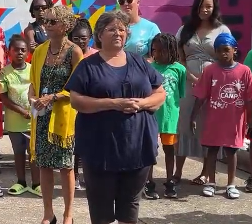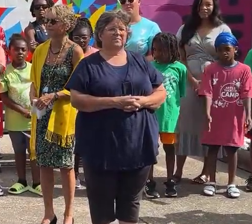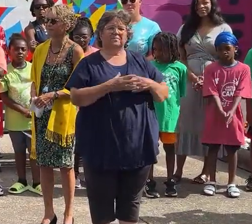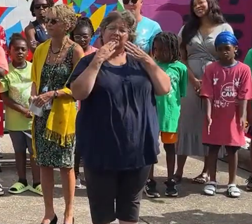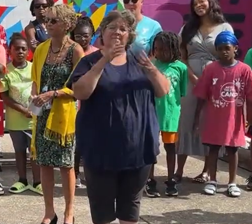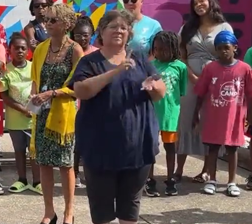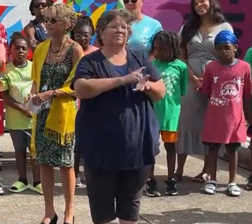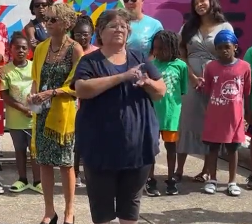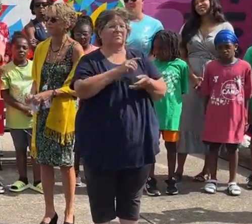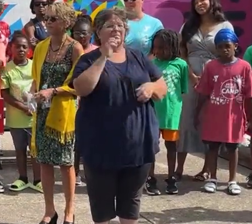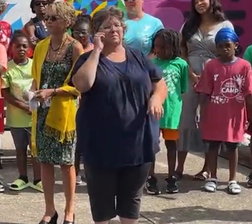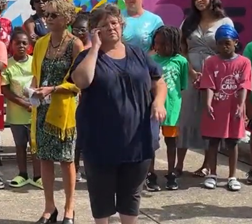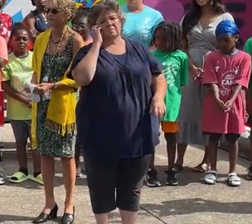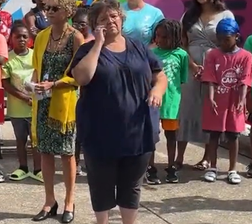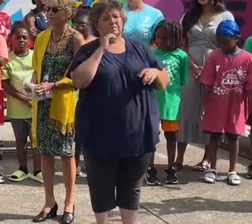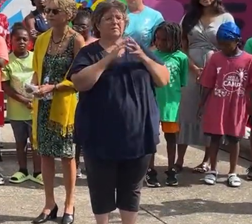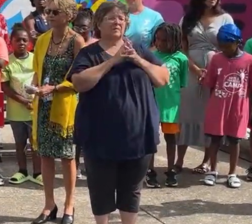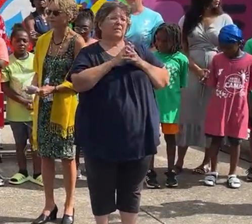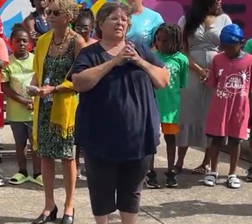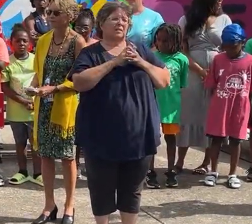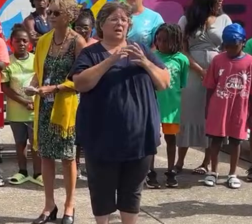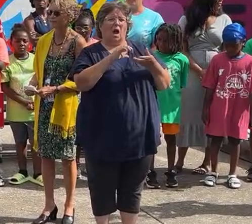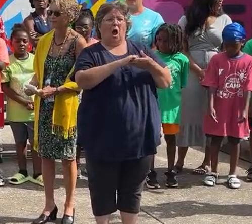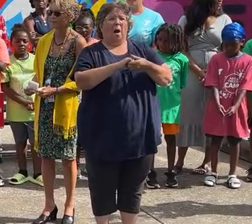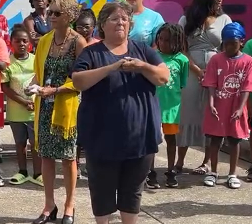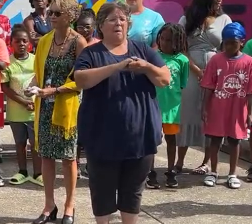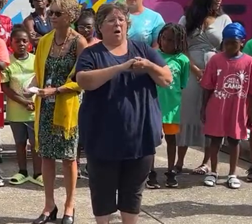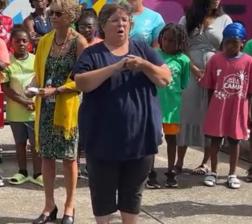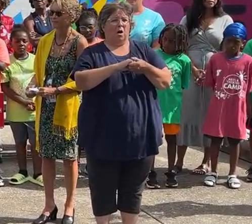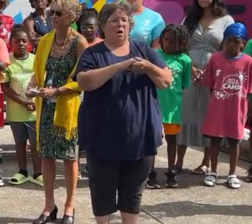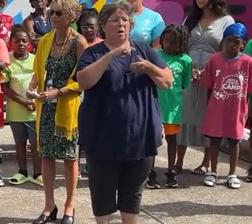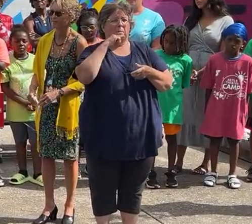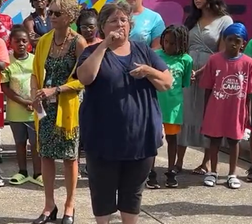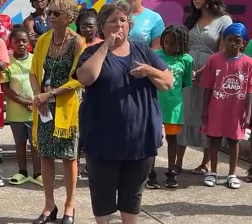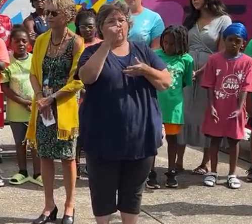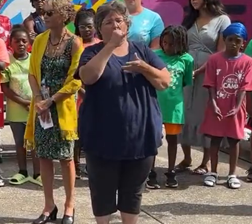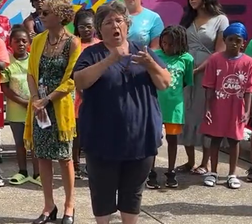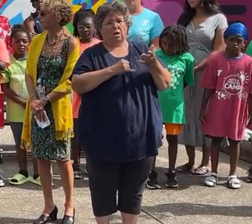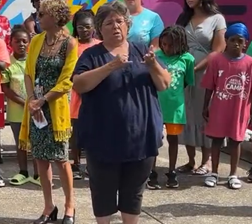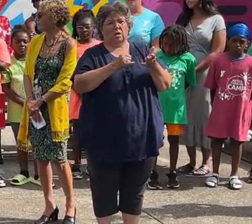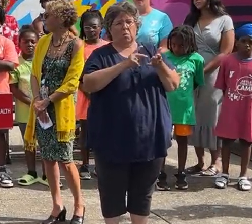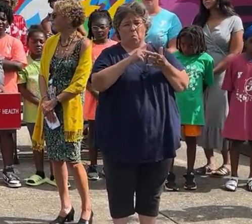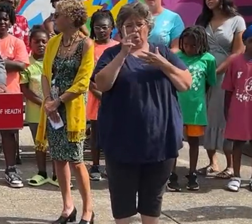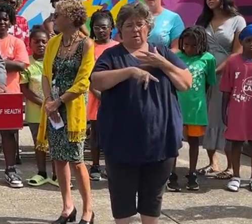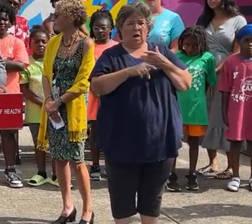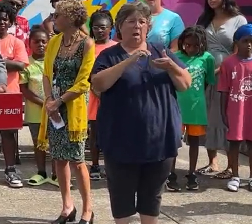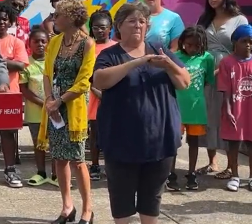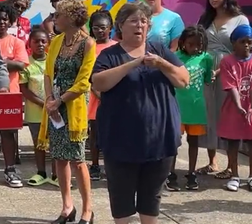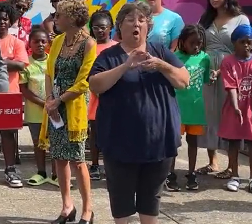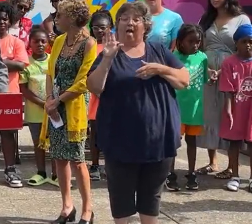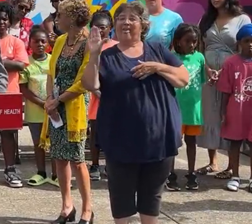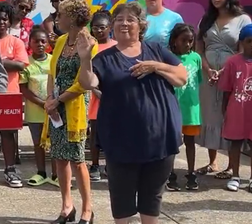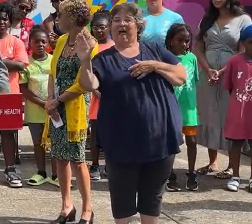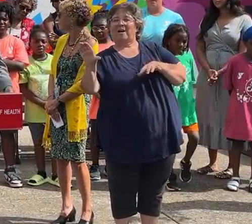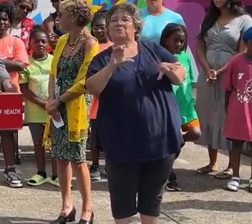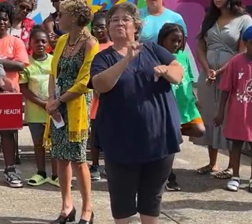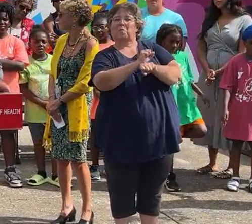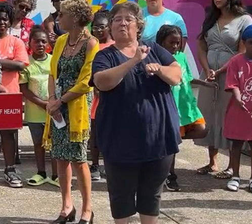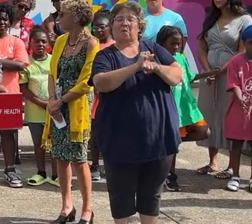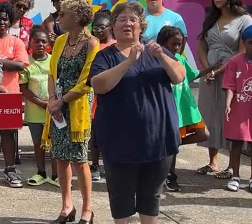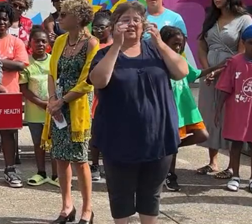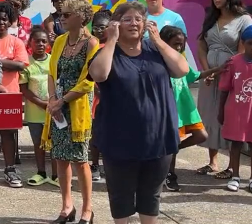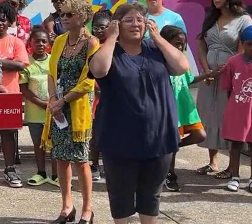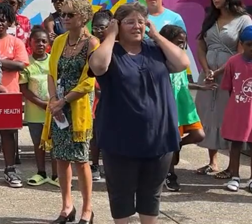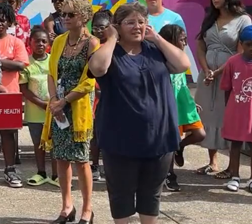Thank you, Doctor. Our partner in the Public Art Initiative, and when we say partner, it's really they're the ones that are doing all the work, is